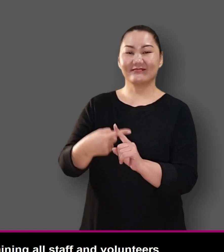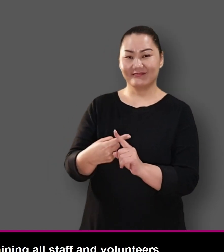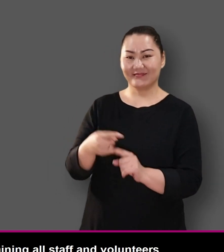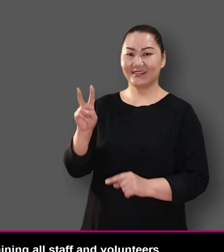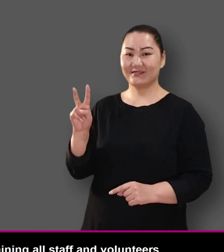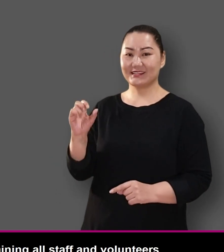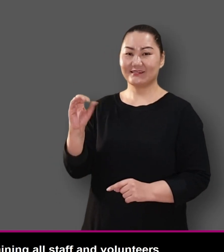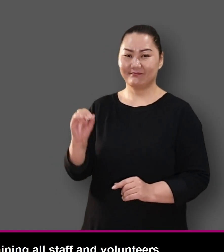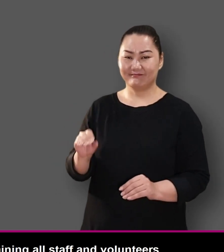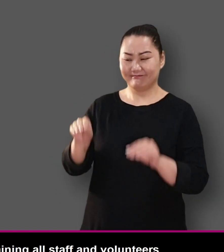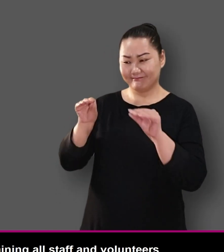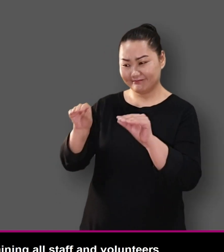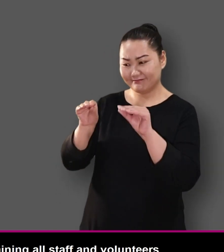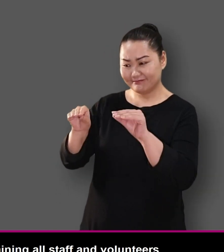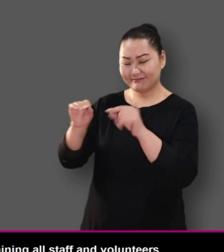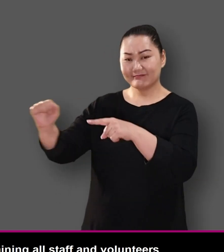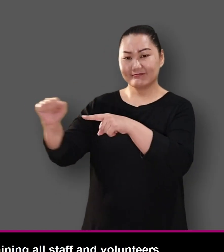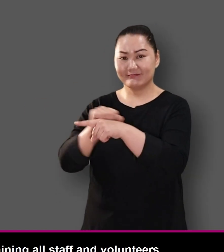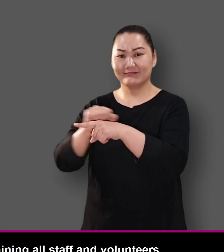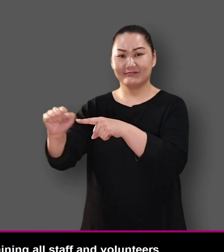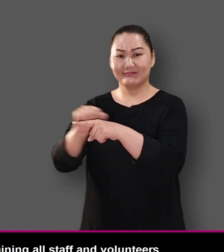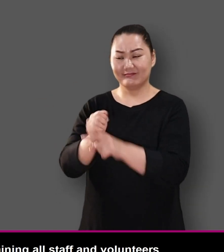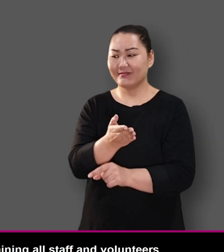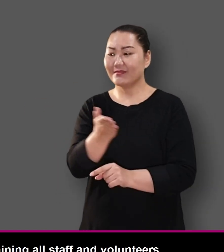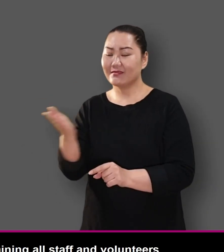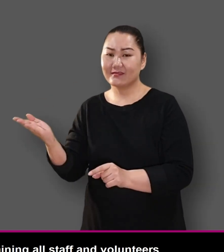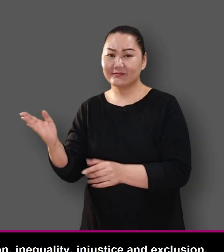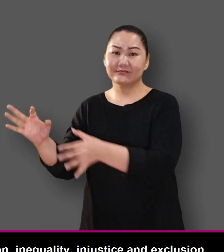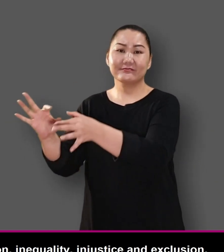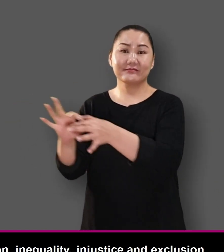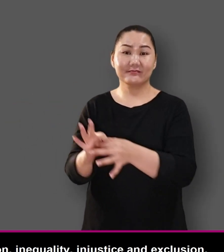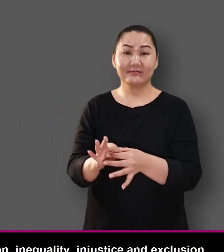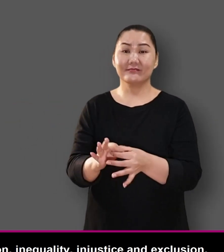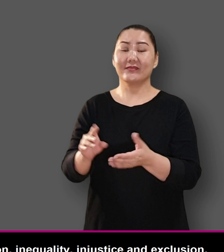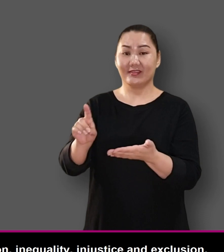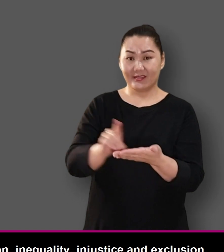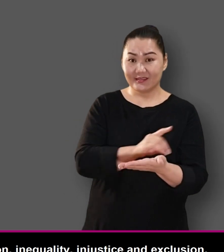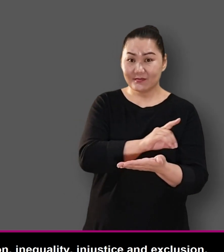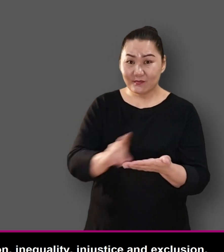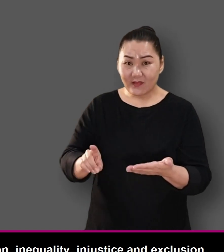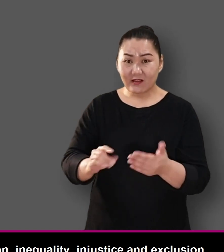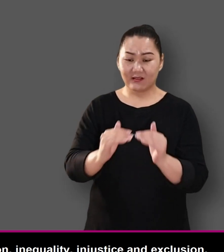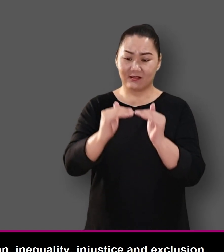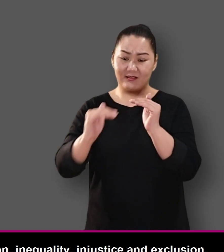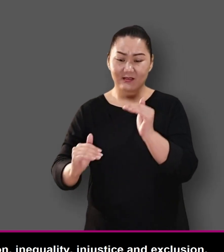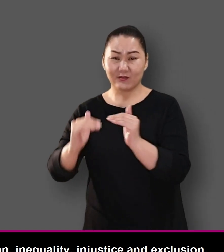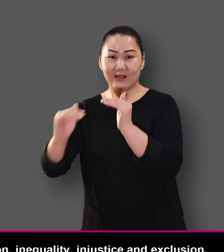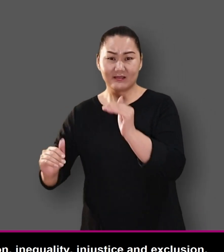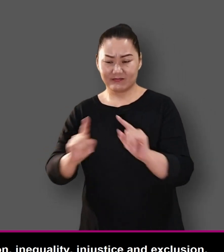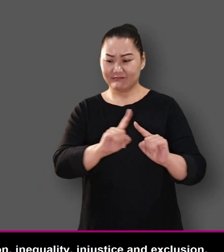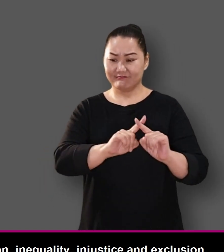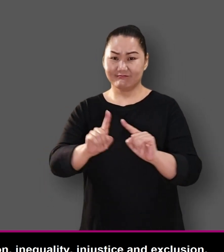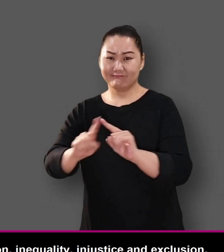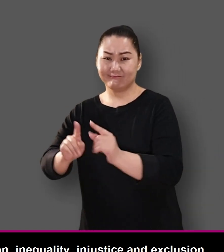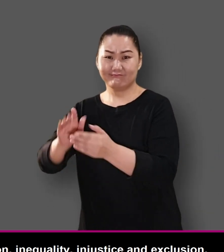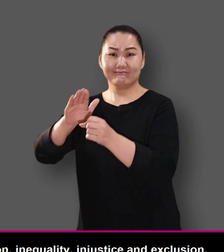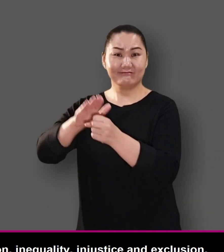We are committed to training all staff and volunteers on key concepts of discrimination, inequality, injustice,